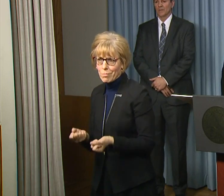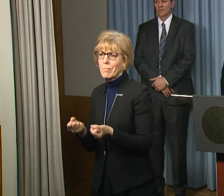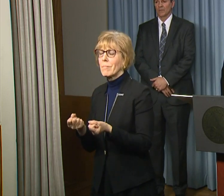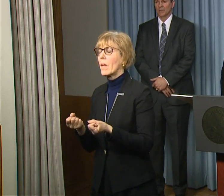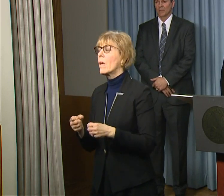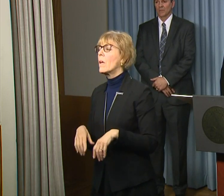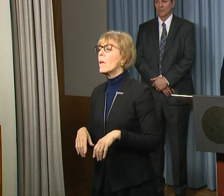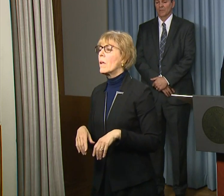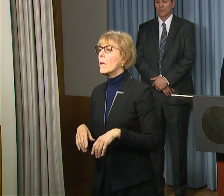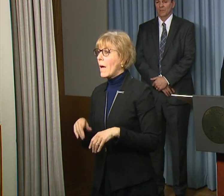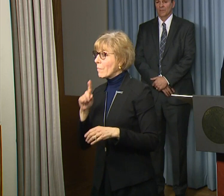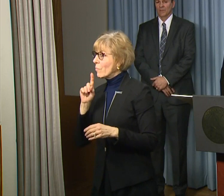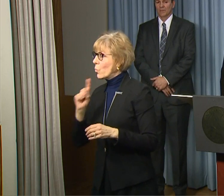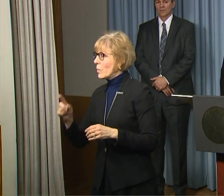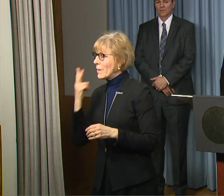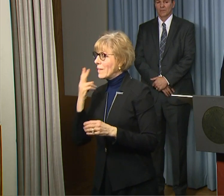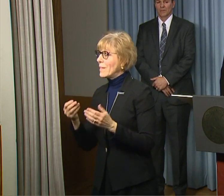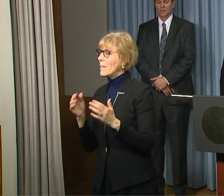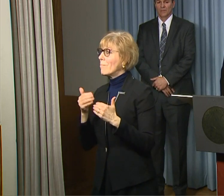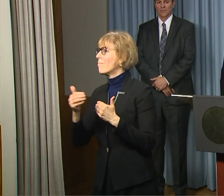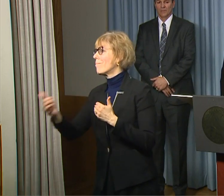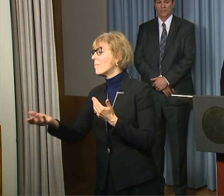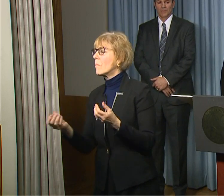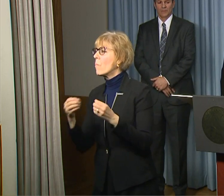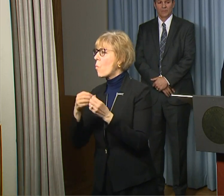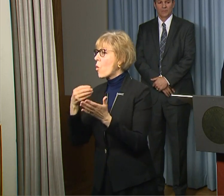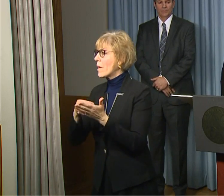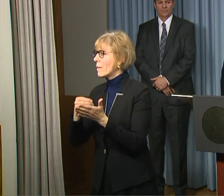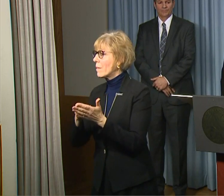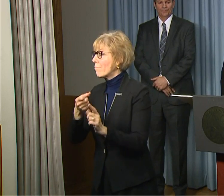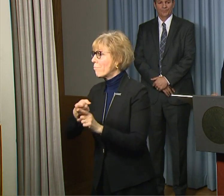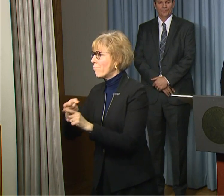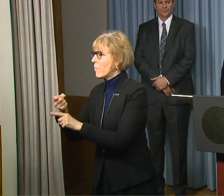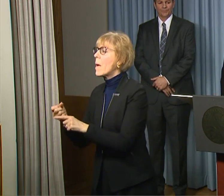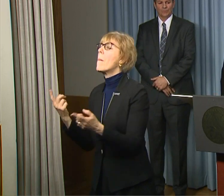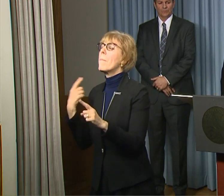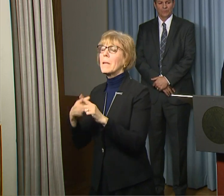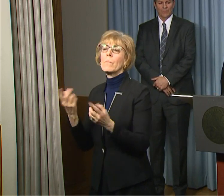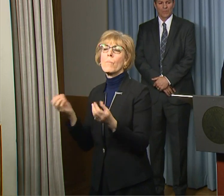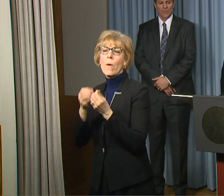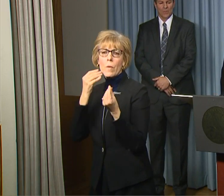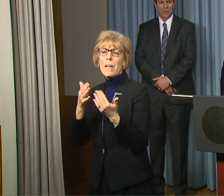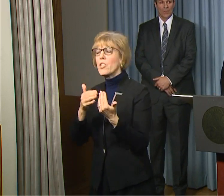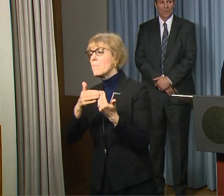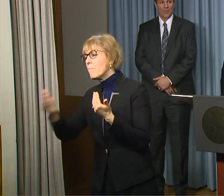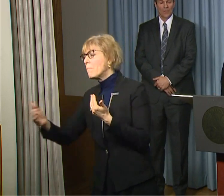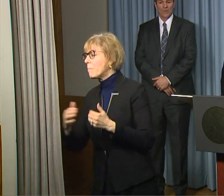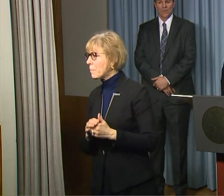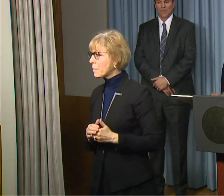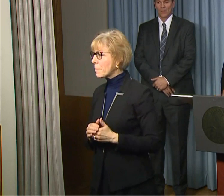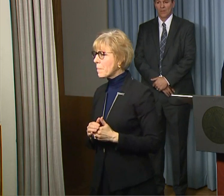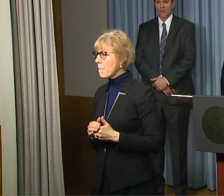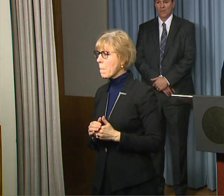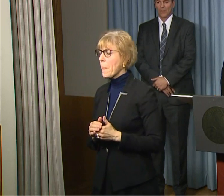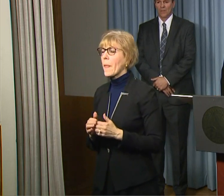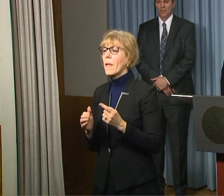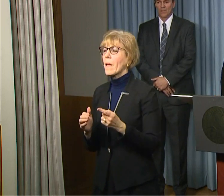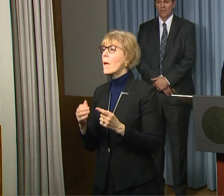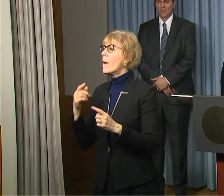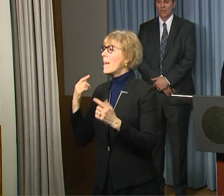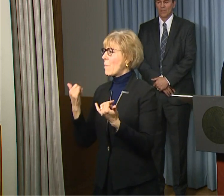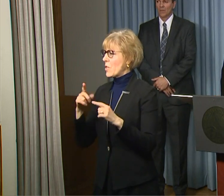And we're going to have more on this in the next couple of days going forward. Let me pause for a moment to thank our city family